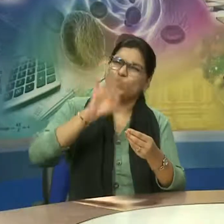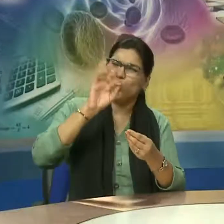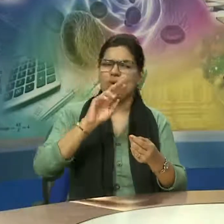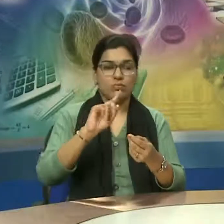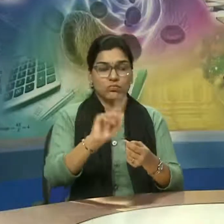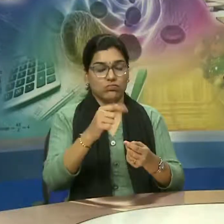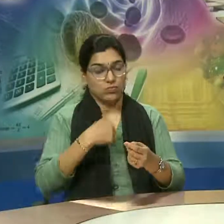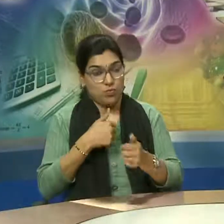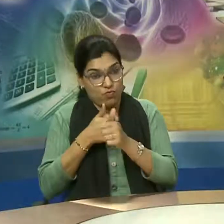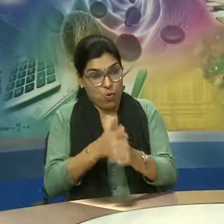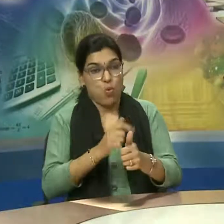conforming,